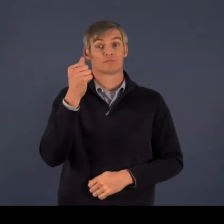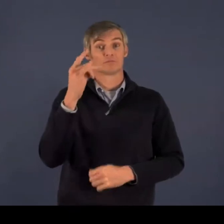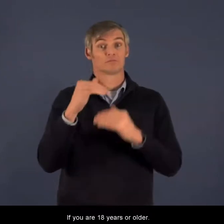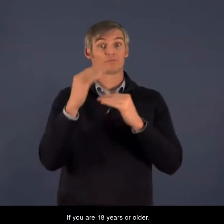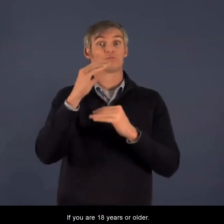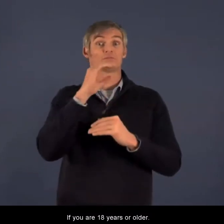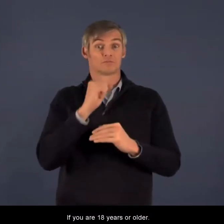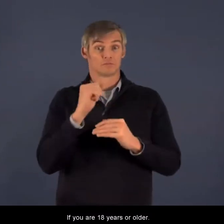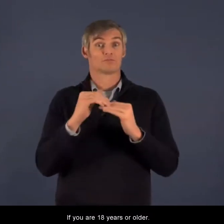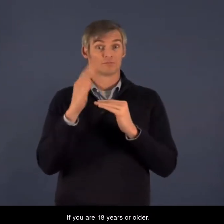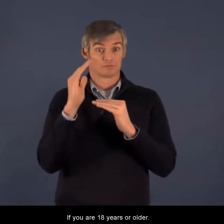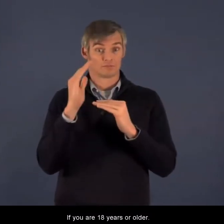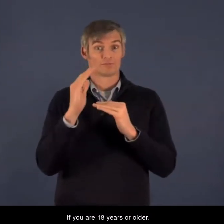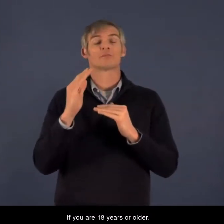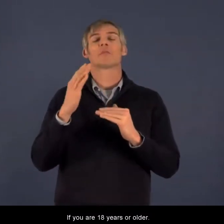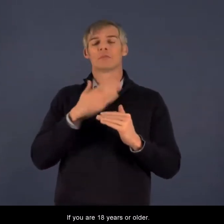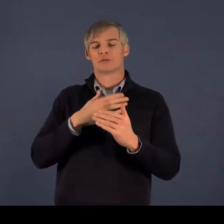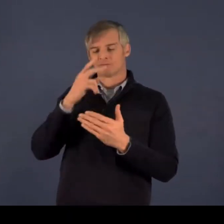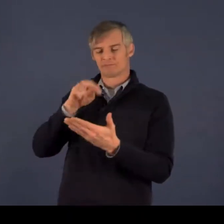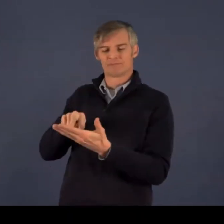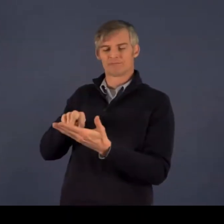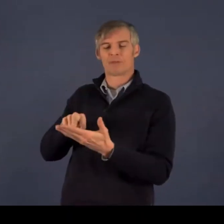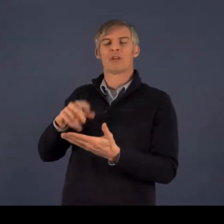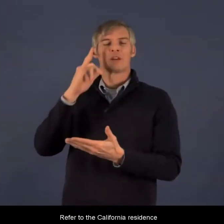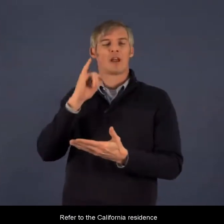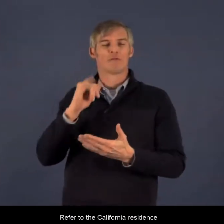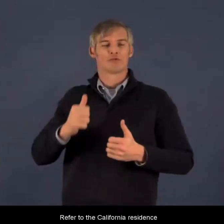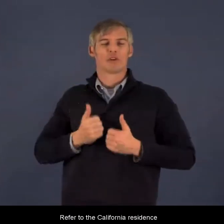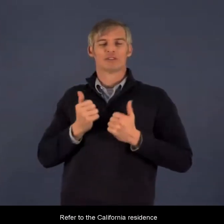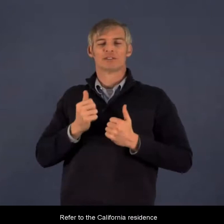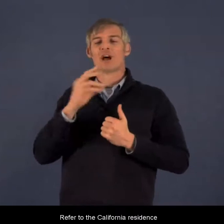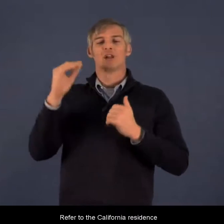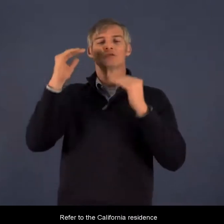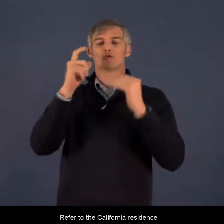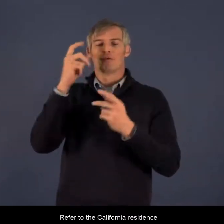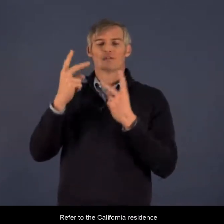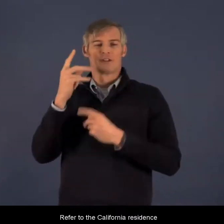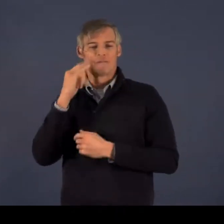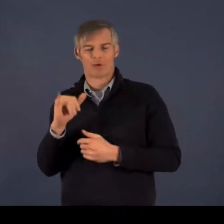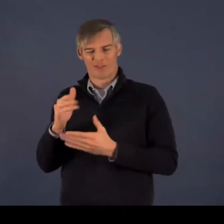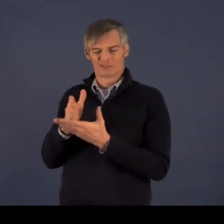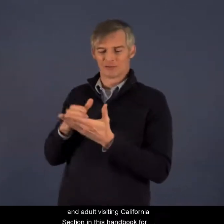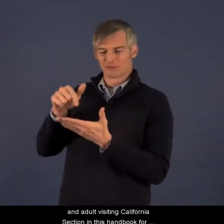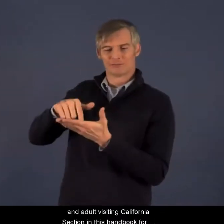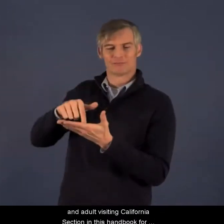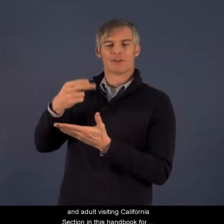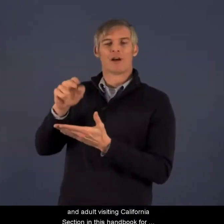If you are 18 years or older, refer to the California Residents and Adults